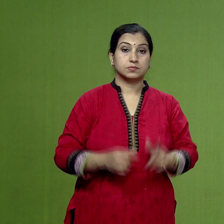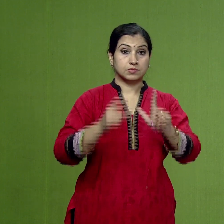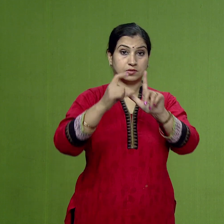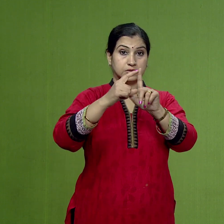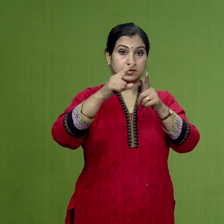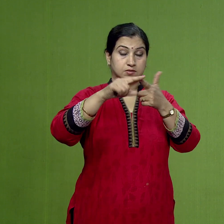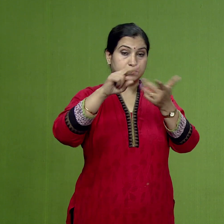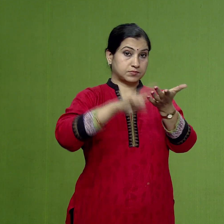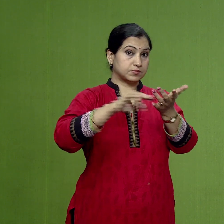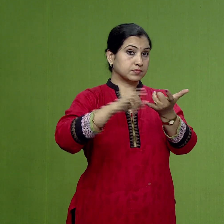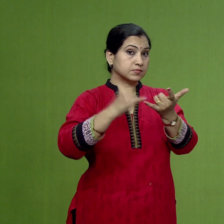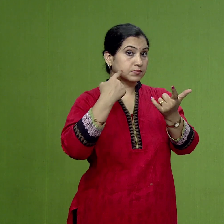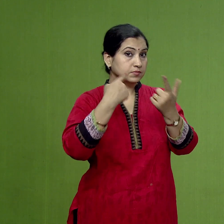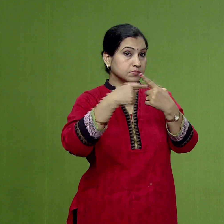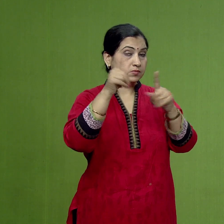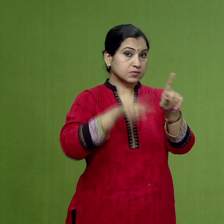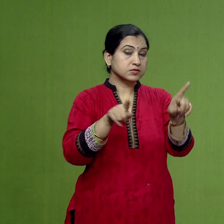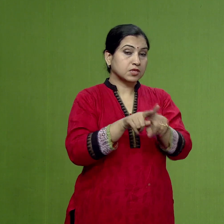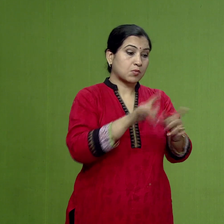Density also varies from one area to another